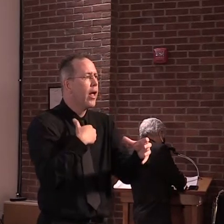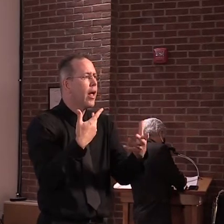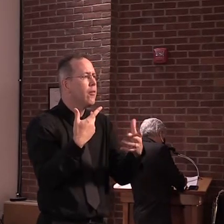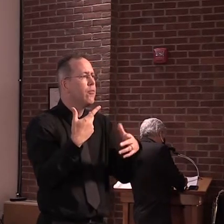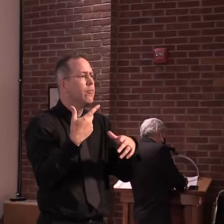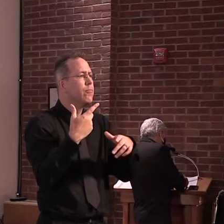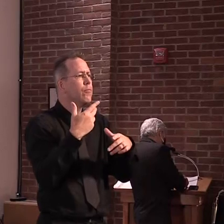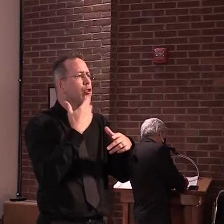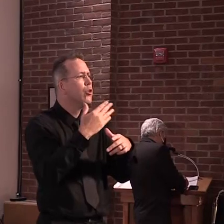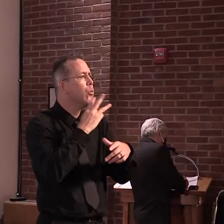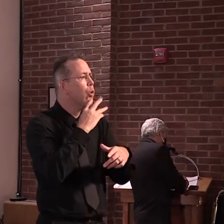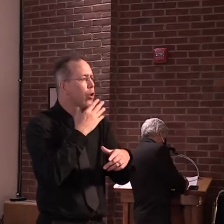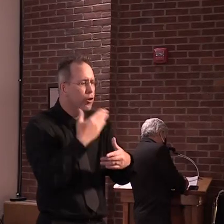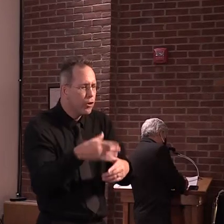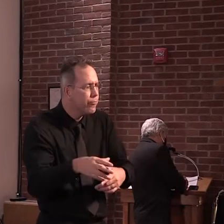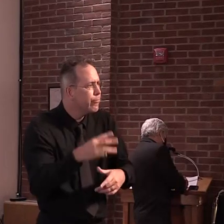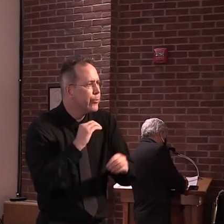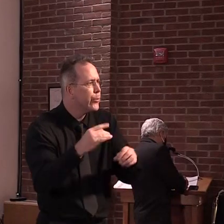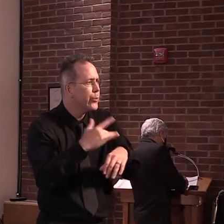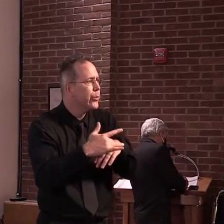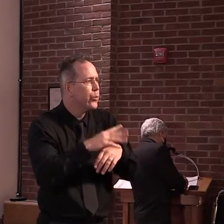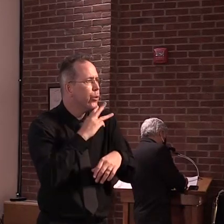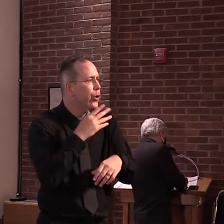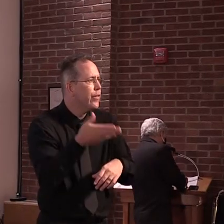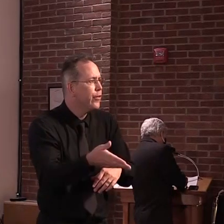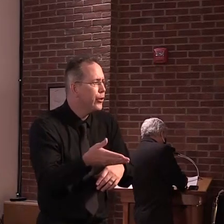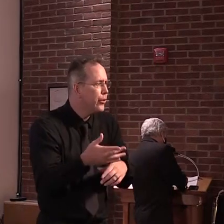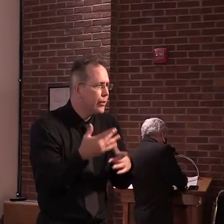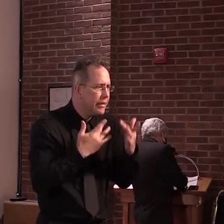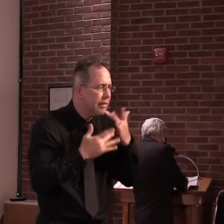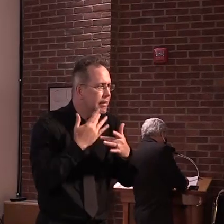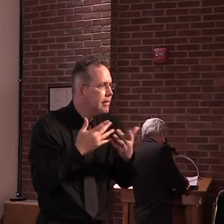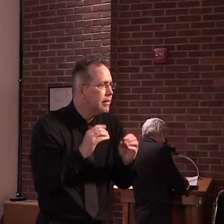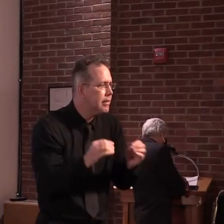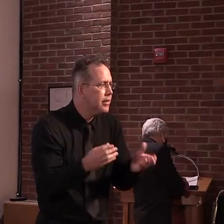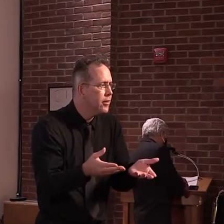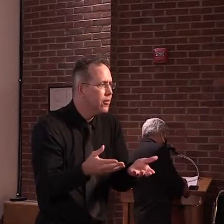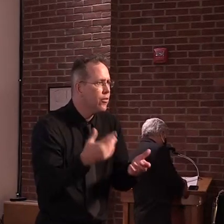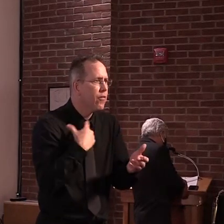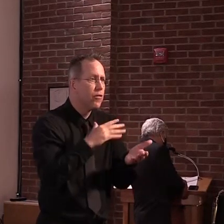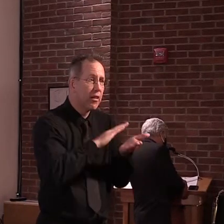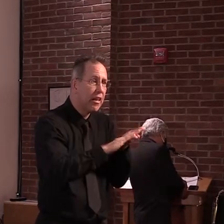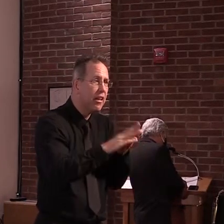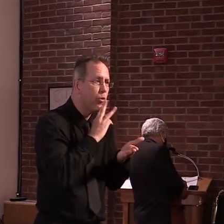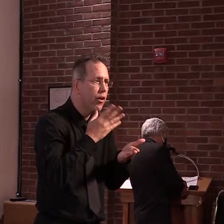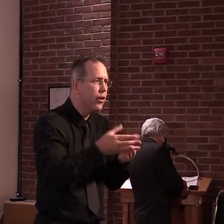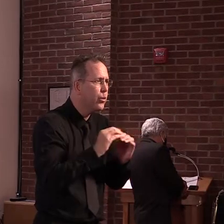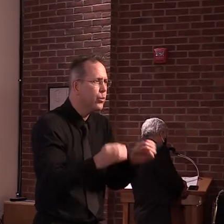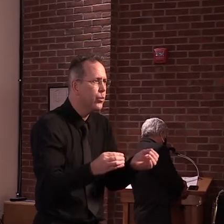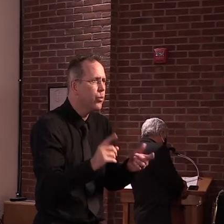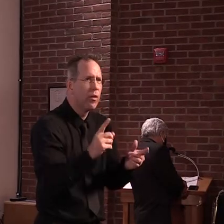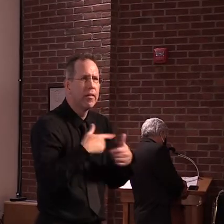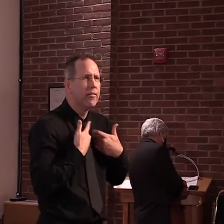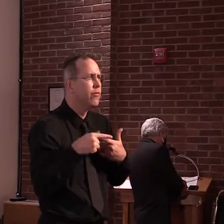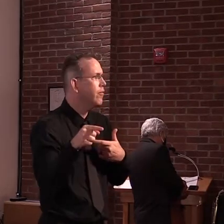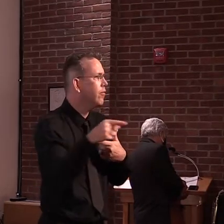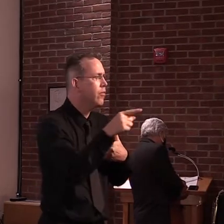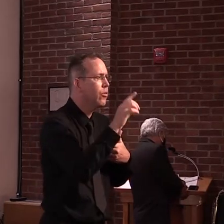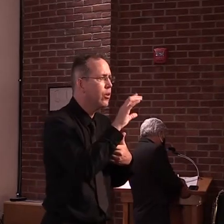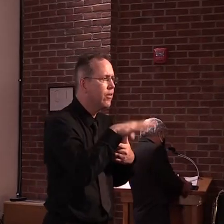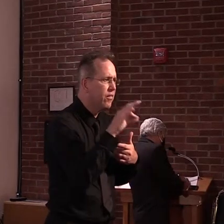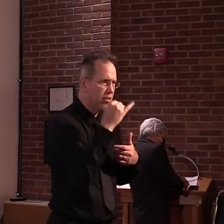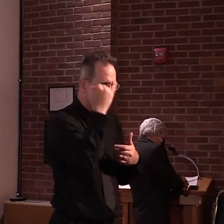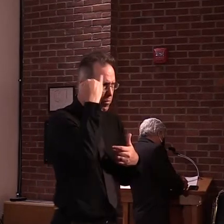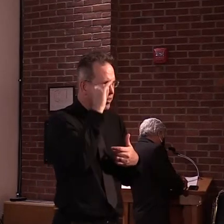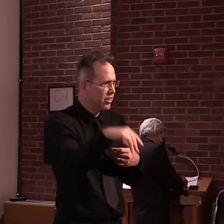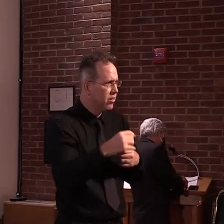and don't even have that in the site that they're living in. So you can imagine with a strike like that against